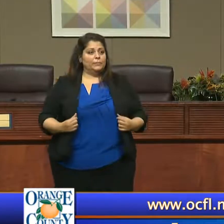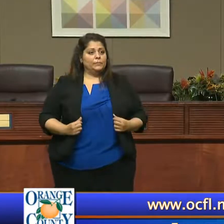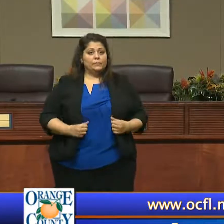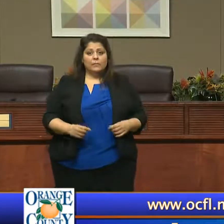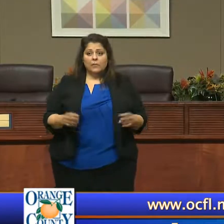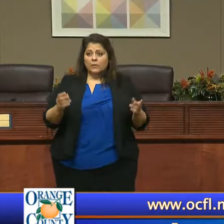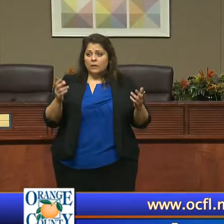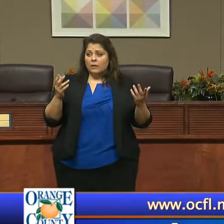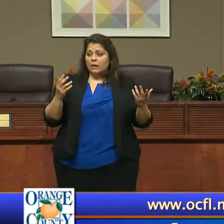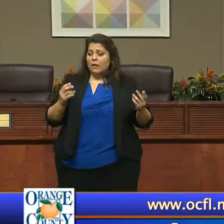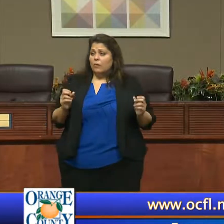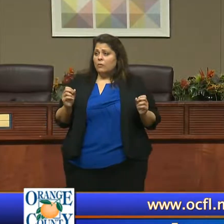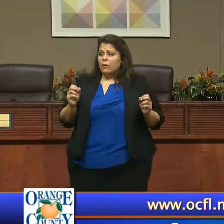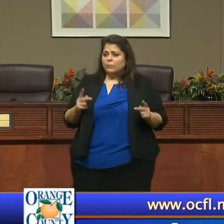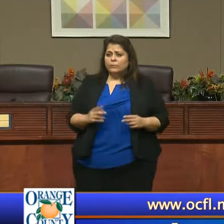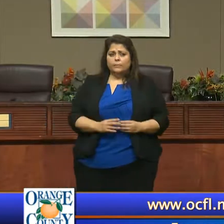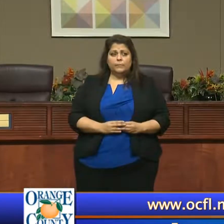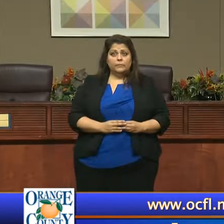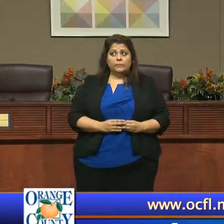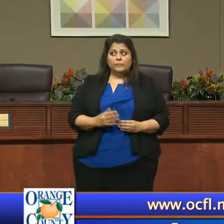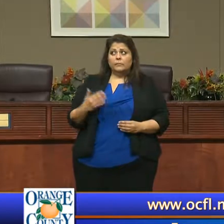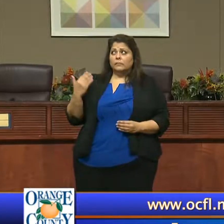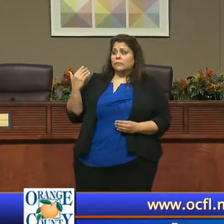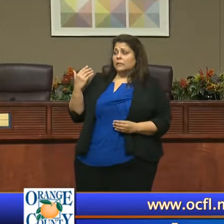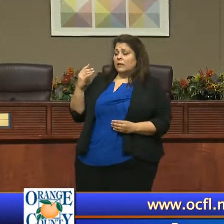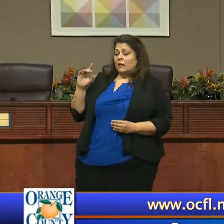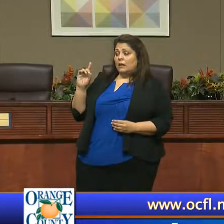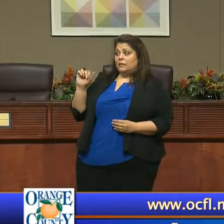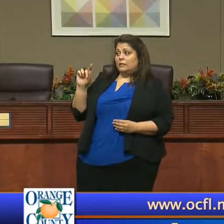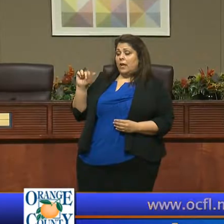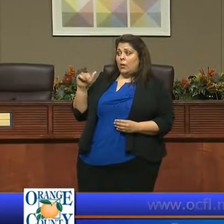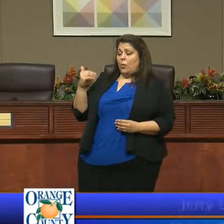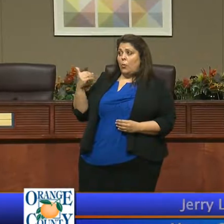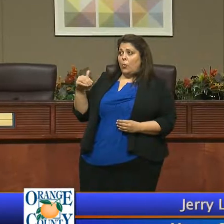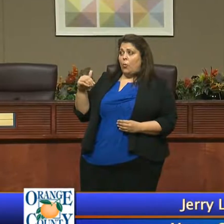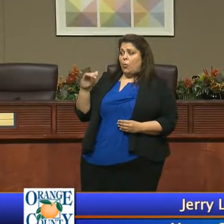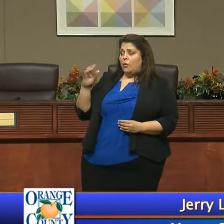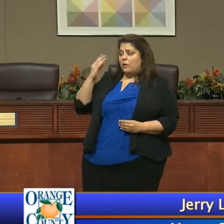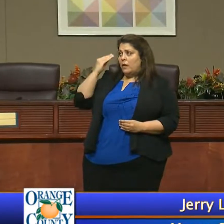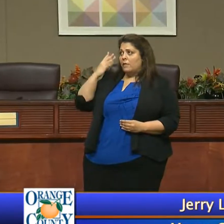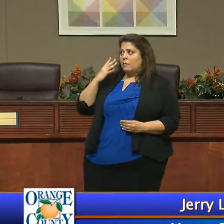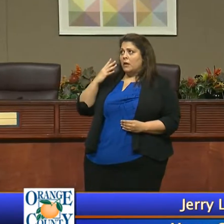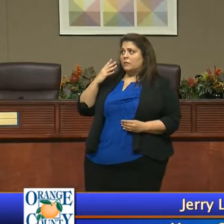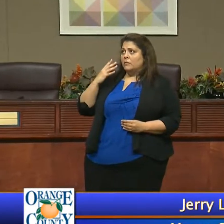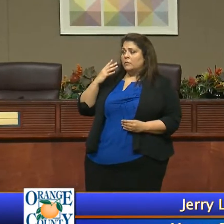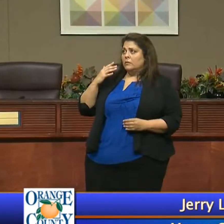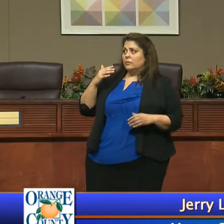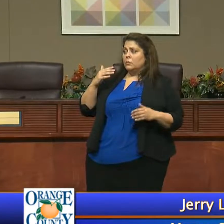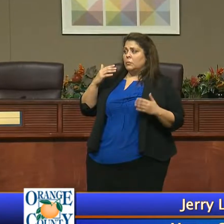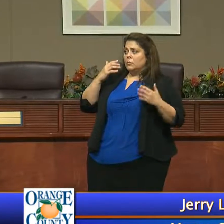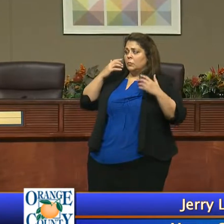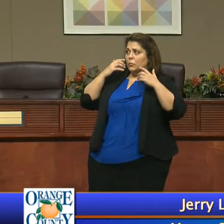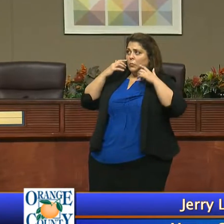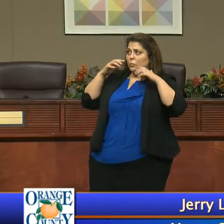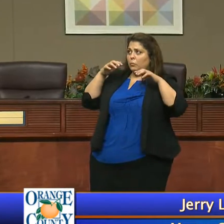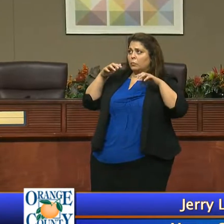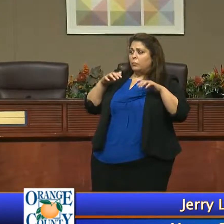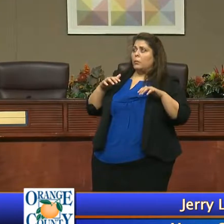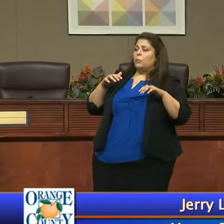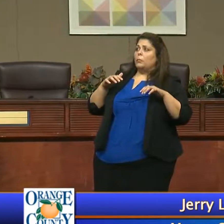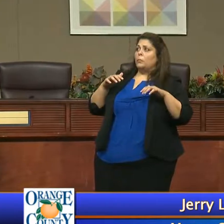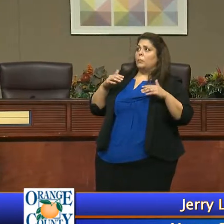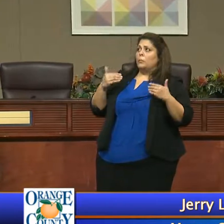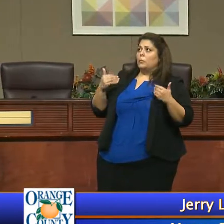Okay, I know that much of the data and what you heard should be sobering to you, and hopefully it's sobering to